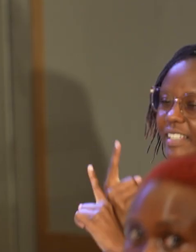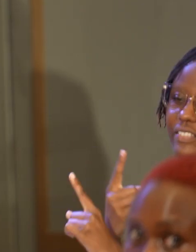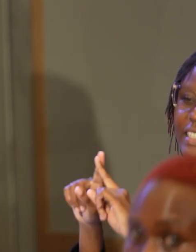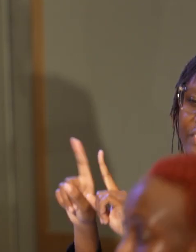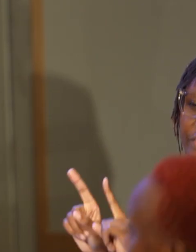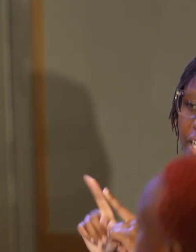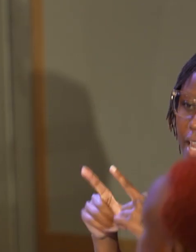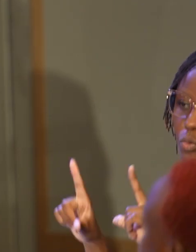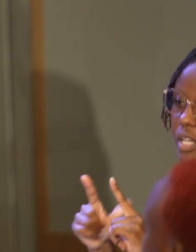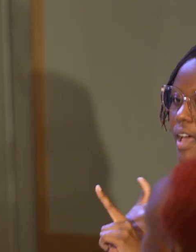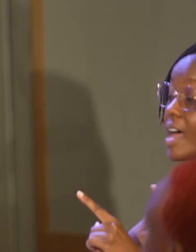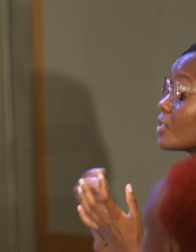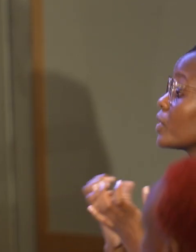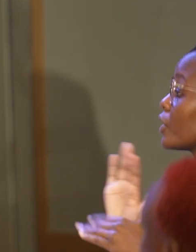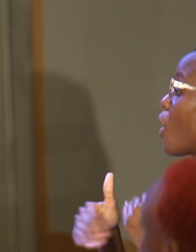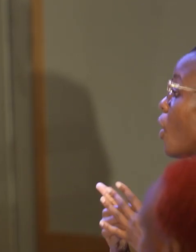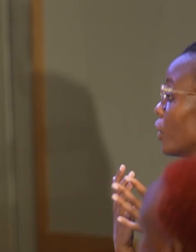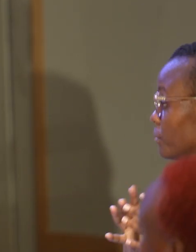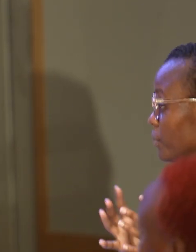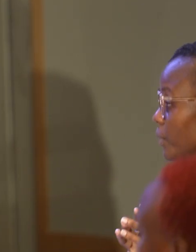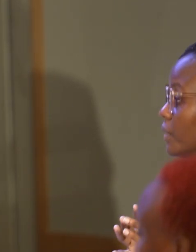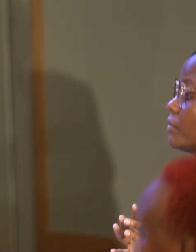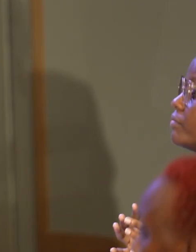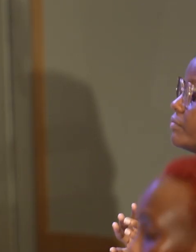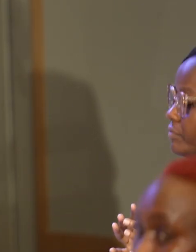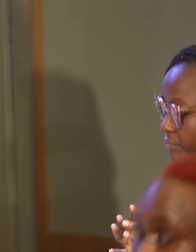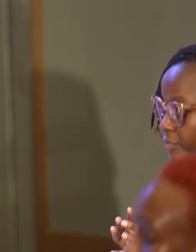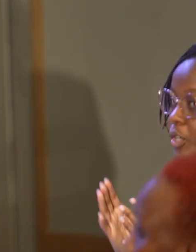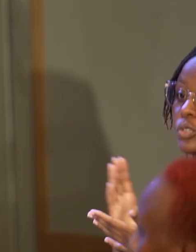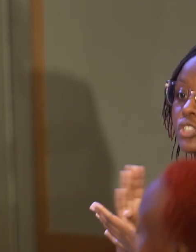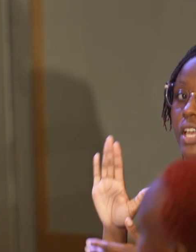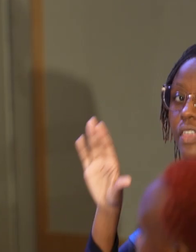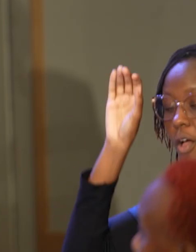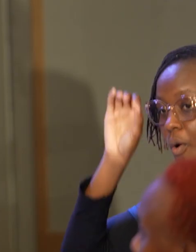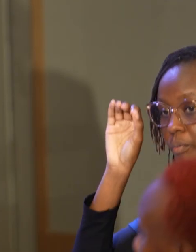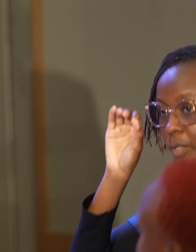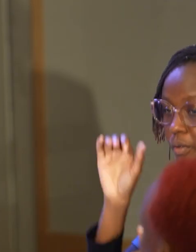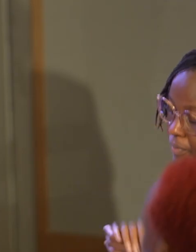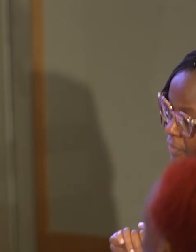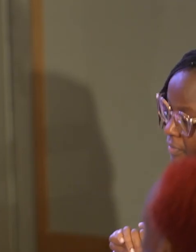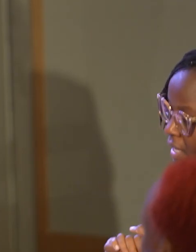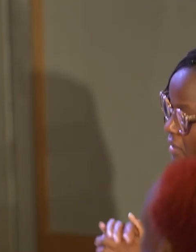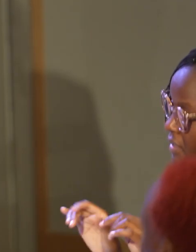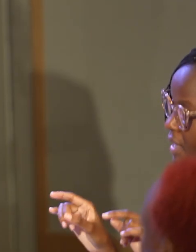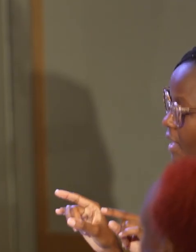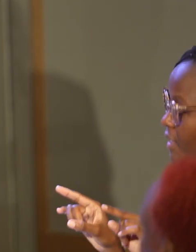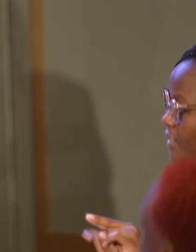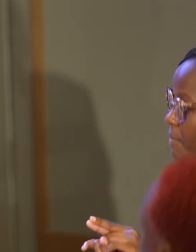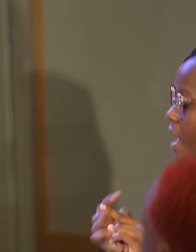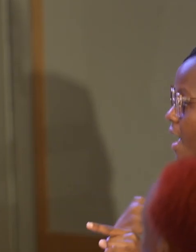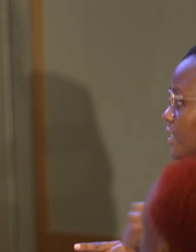all these people on the table to give their views. And that's why we cannot